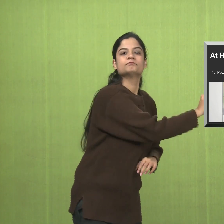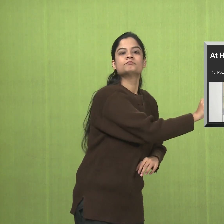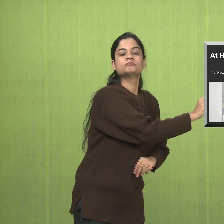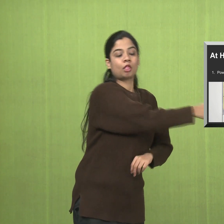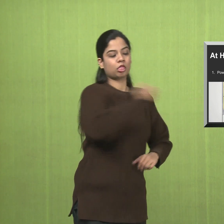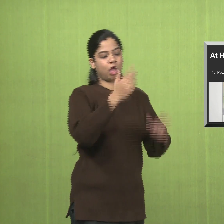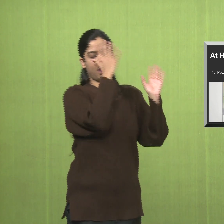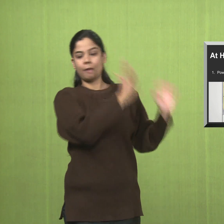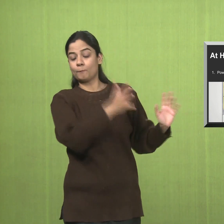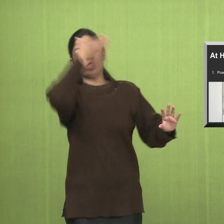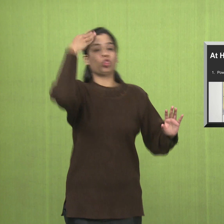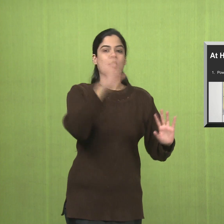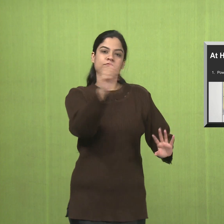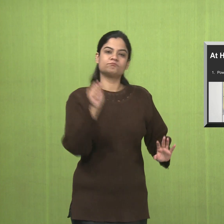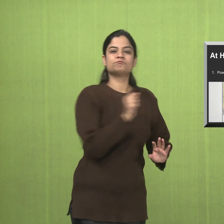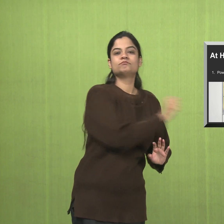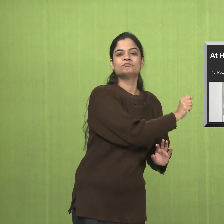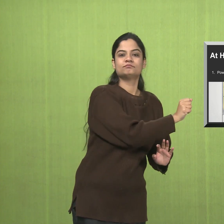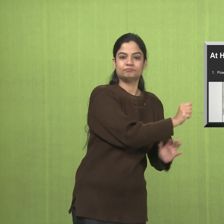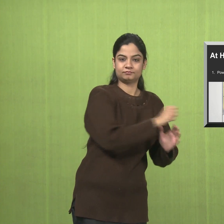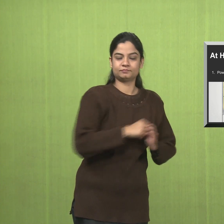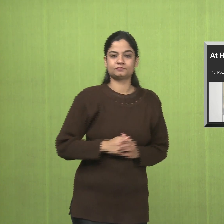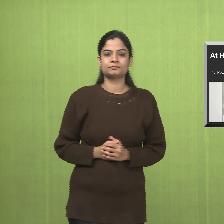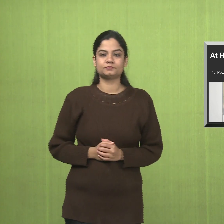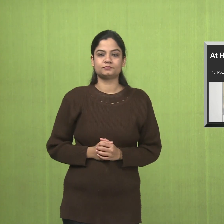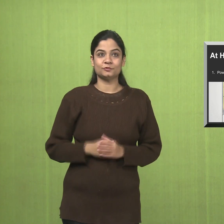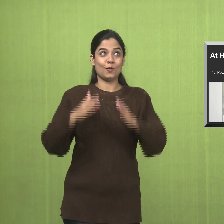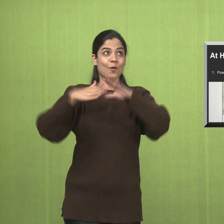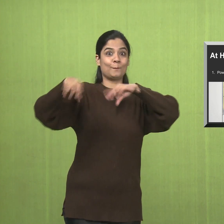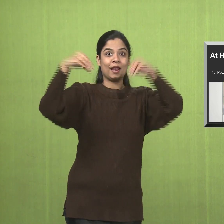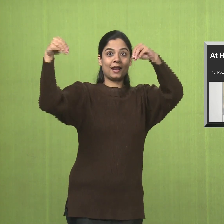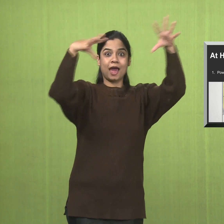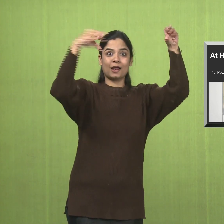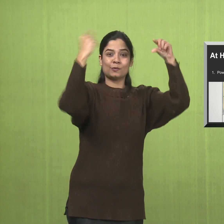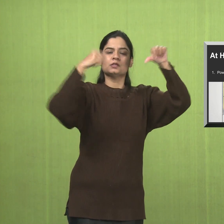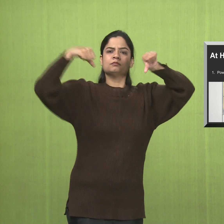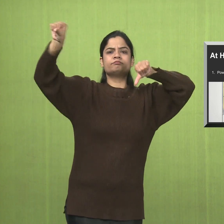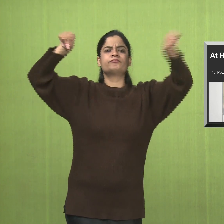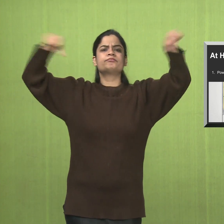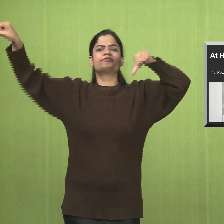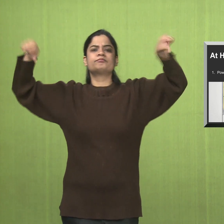opening it, always remember to close it immediately. Don't stand near the refrigerator and open it frequently.